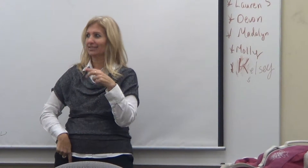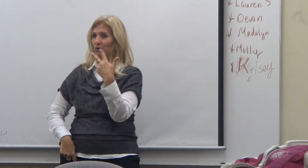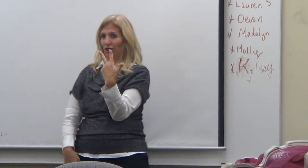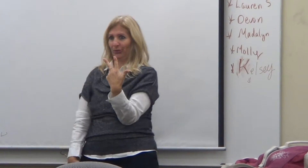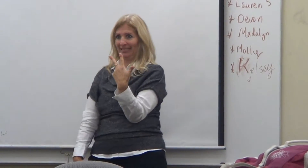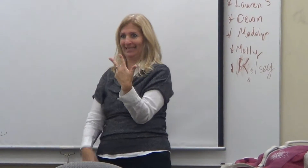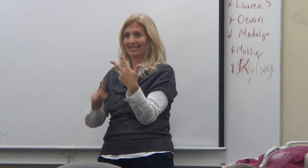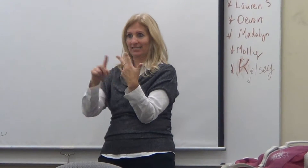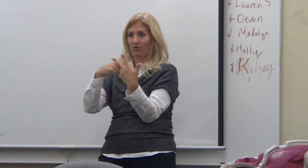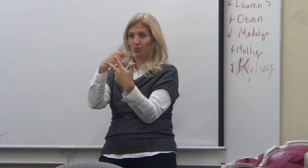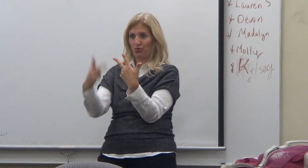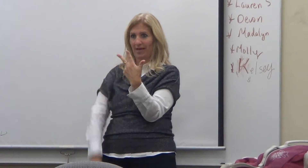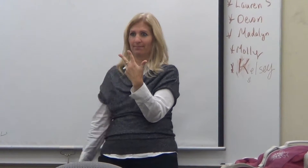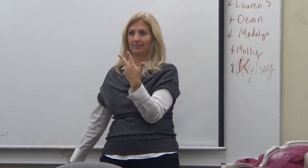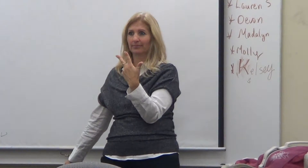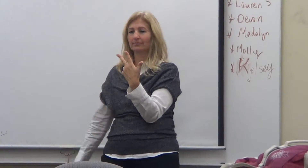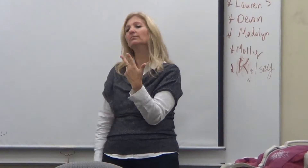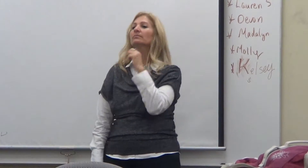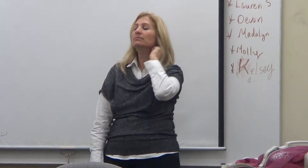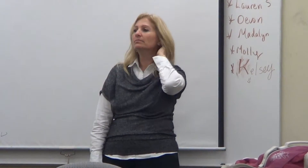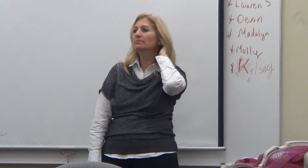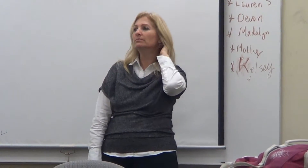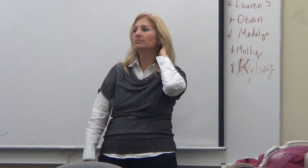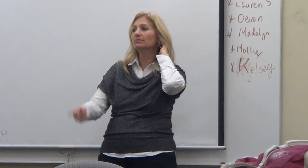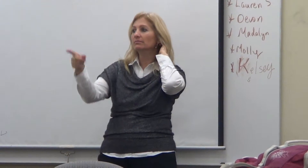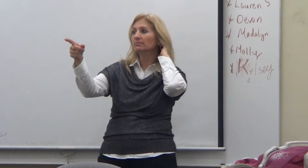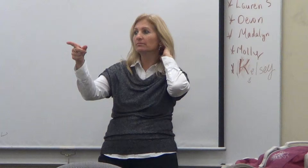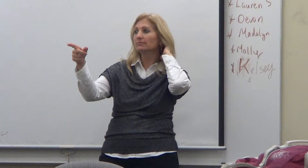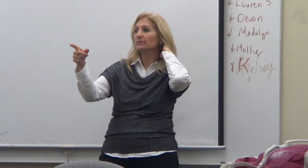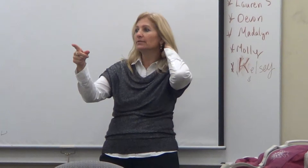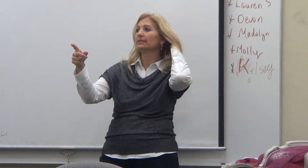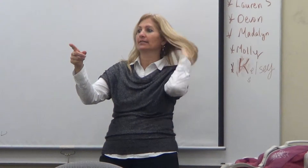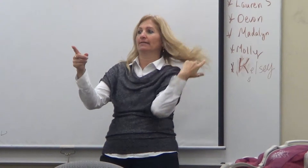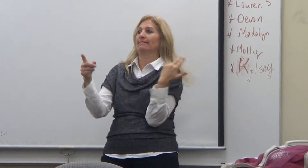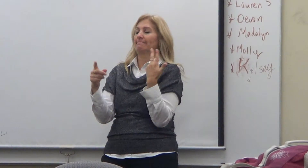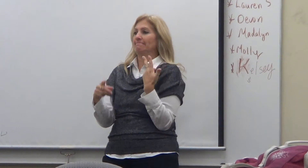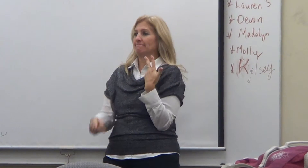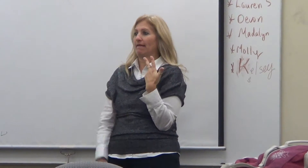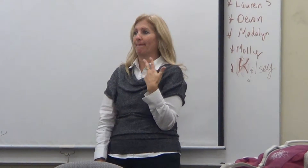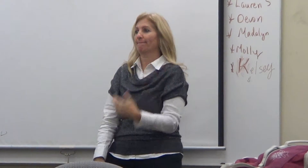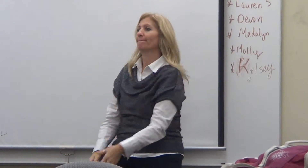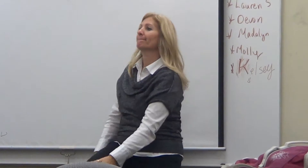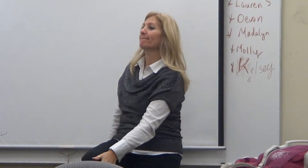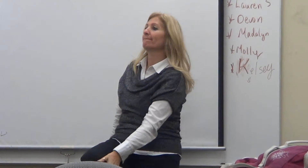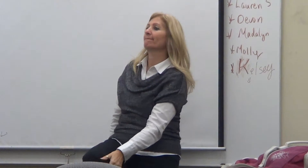But with section 8, you can't take it with you. That is just the building you are assigned.